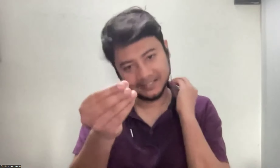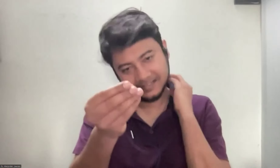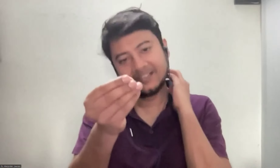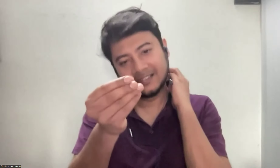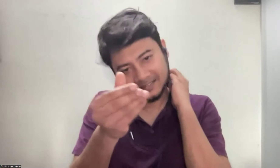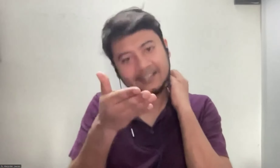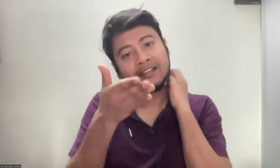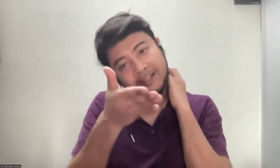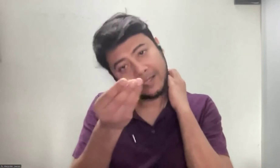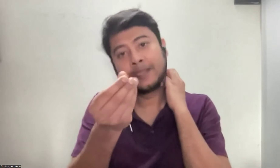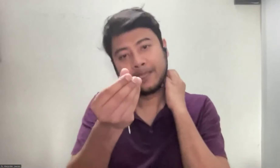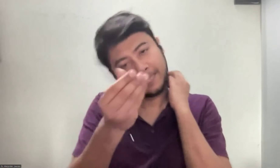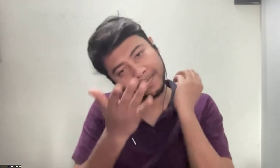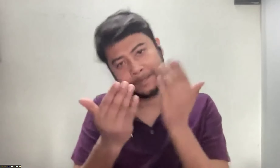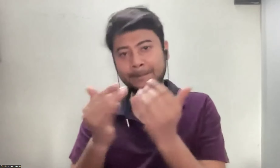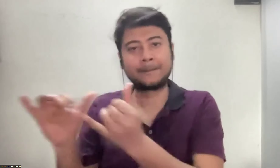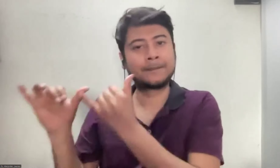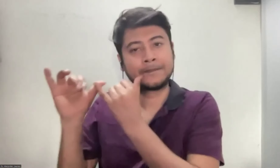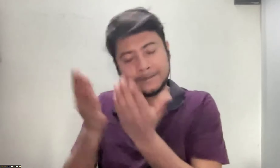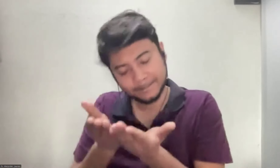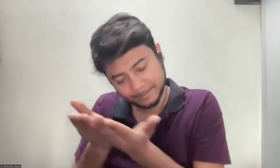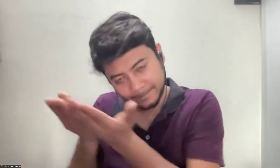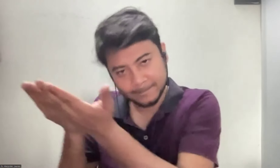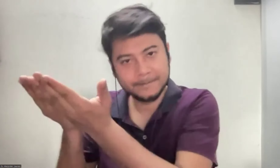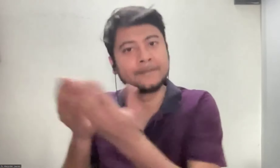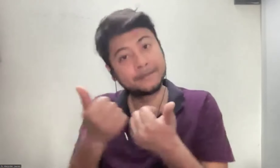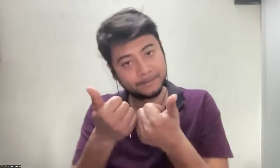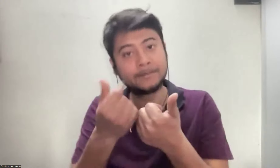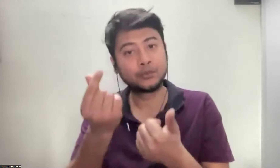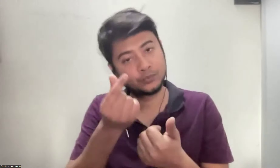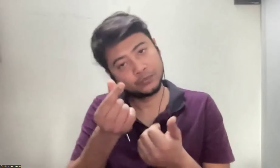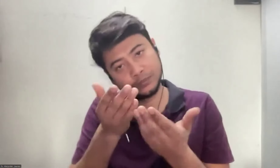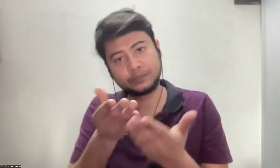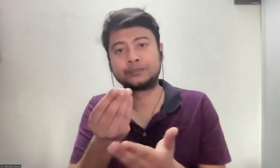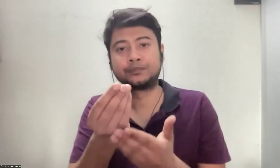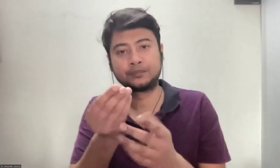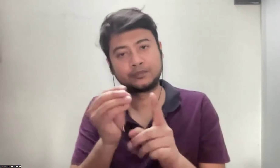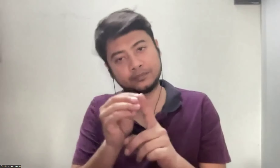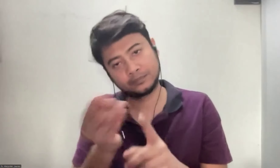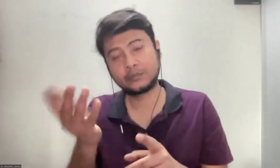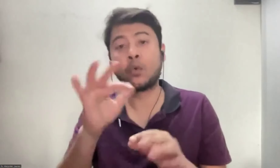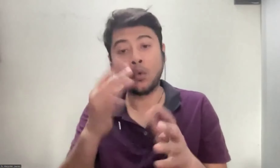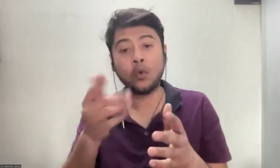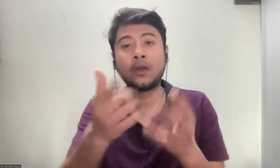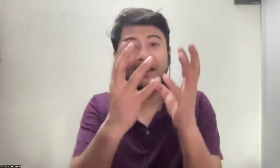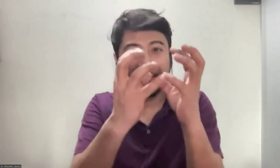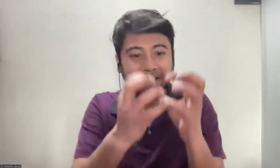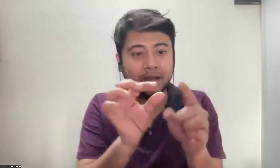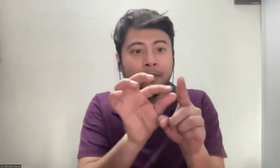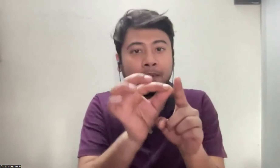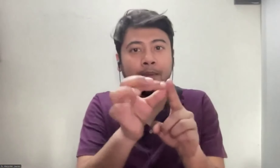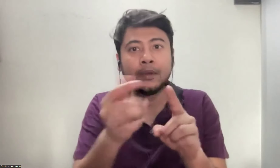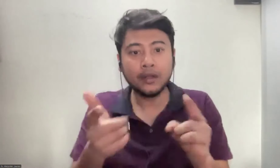And lastly, please do not use soap or cold drinks or medicines which